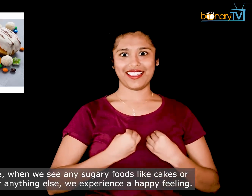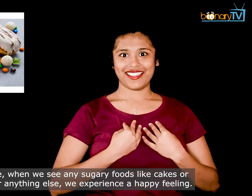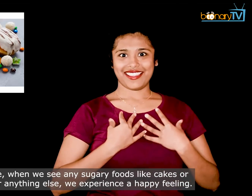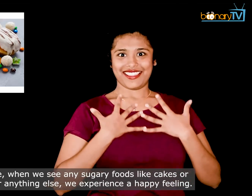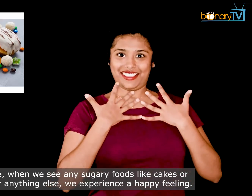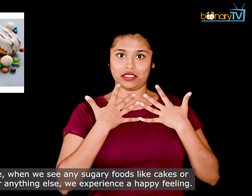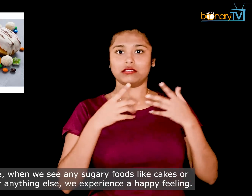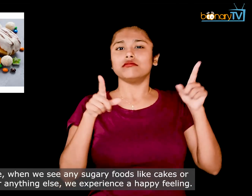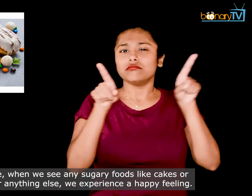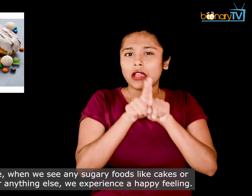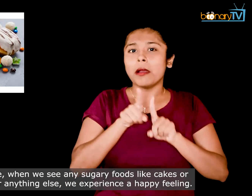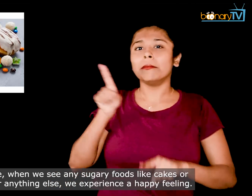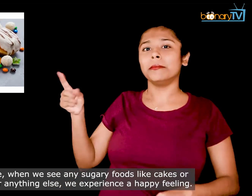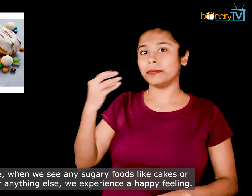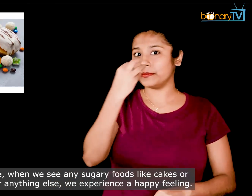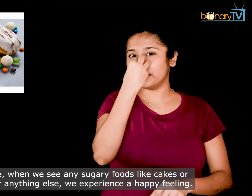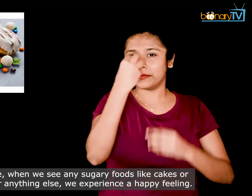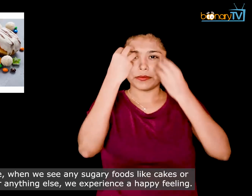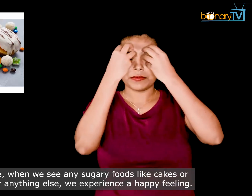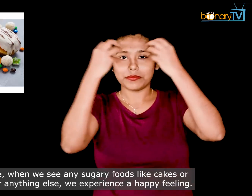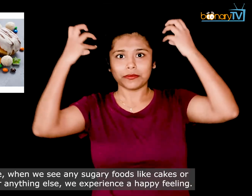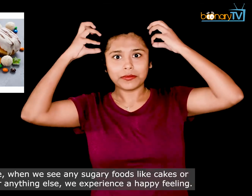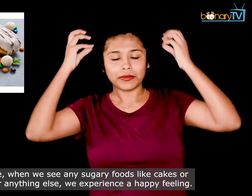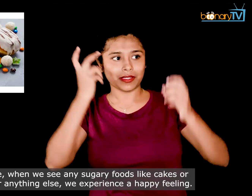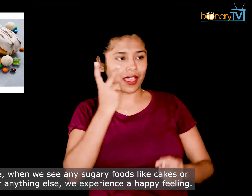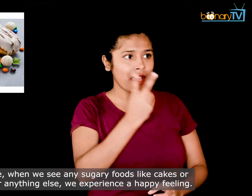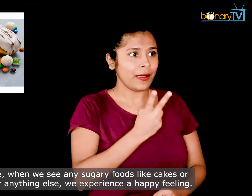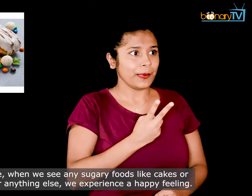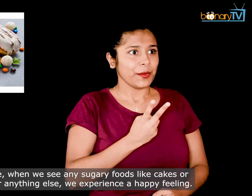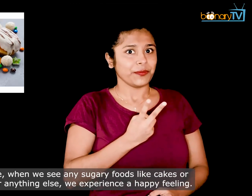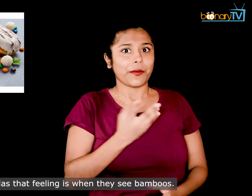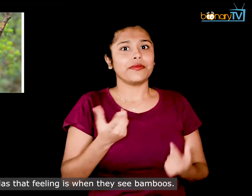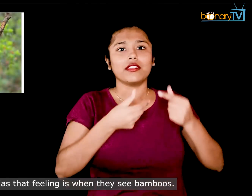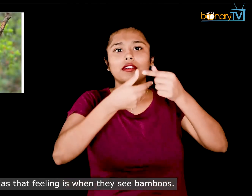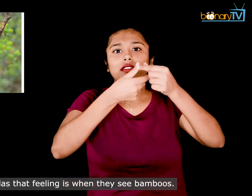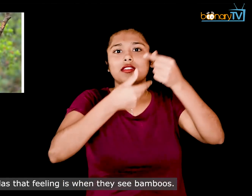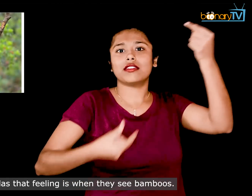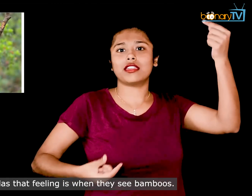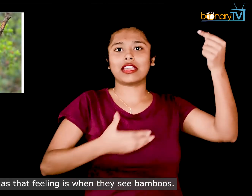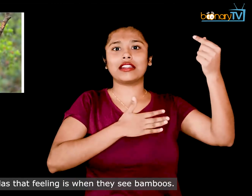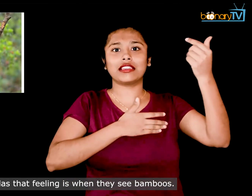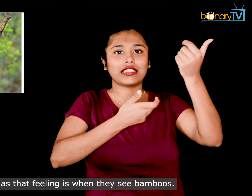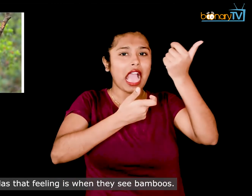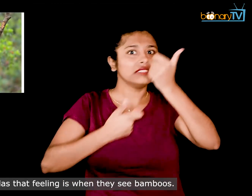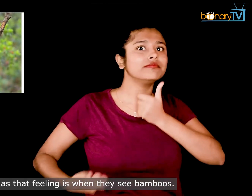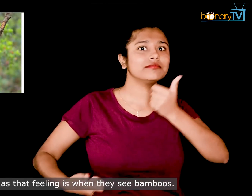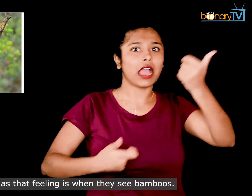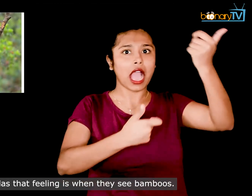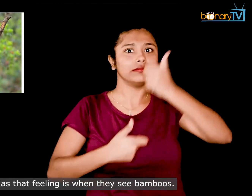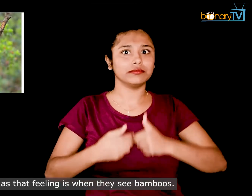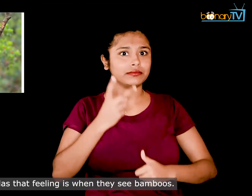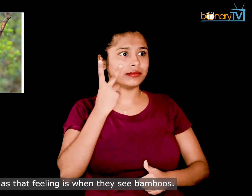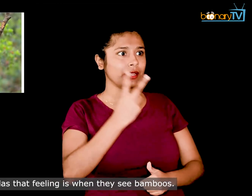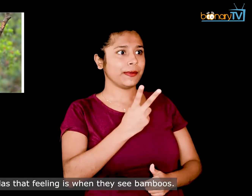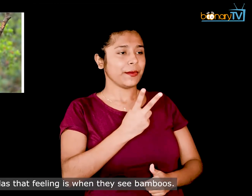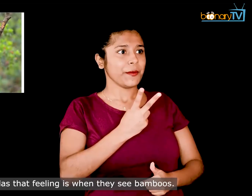or chocolates or anything else, we experience a happy feeling. For pandas, that feeling is when they see